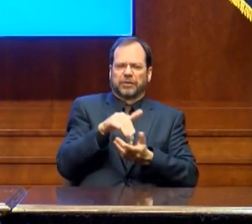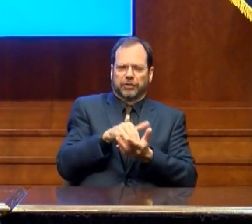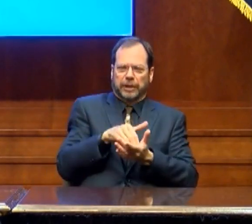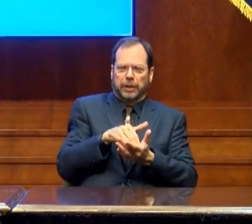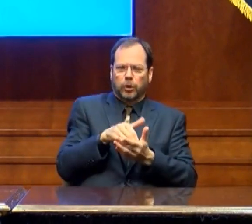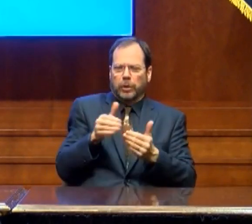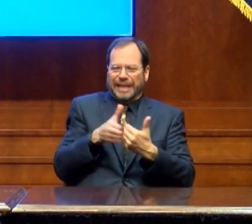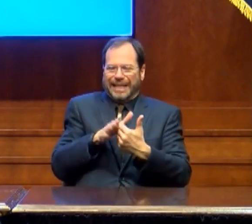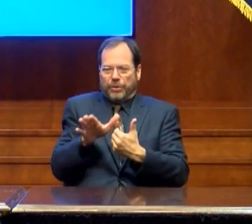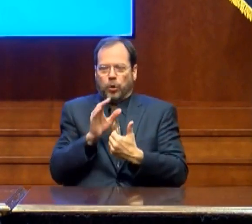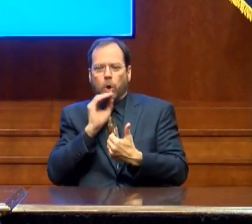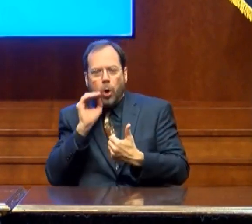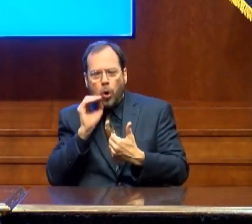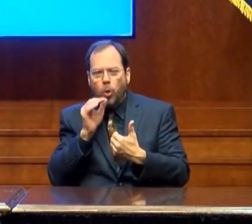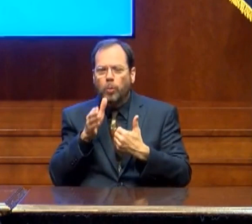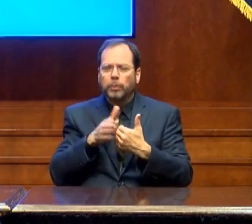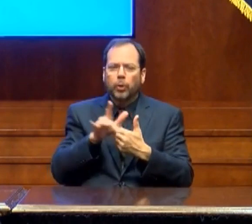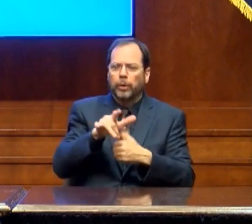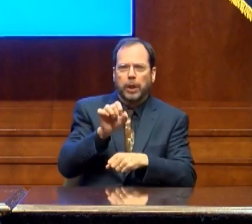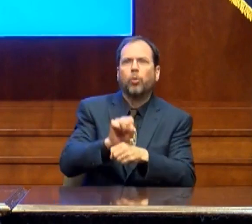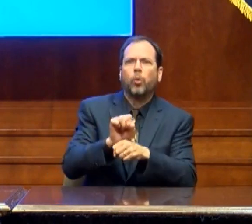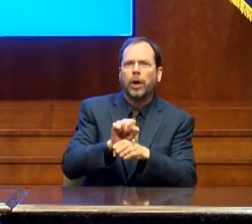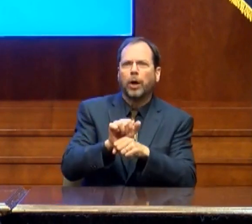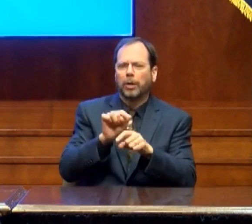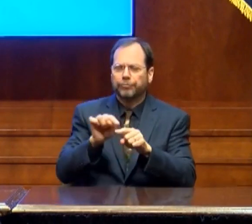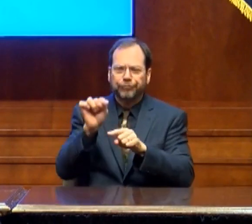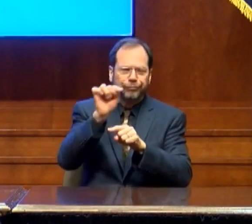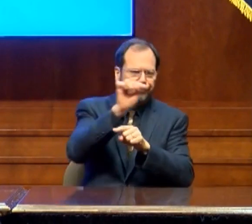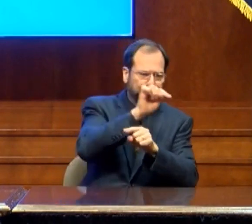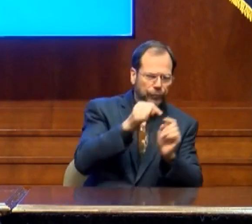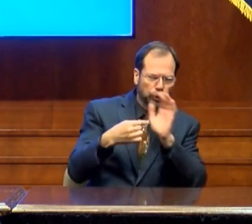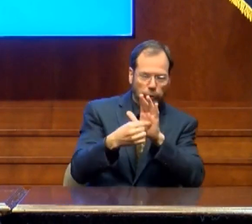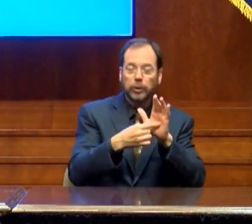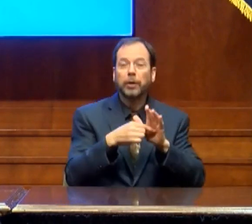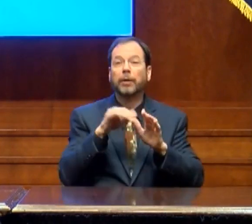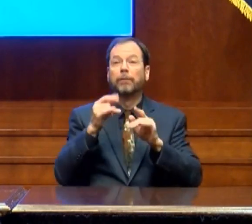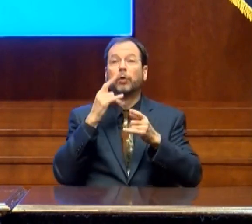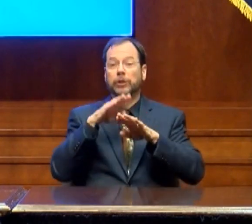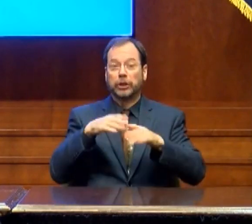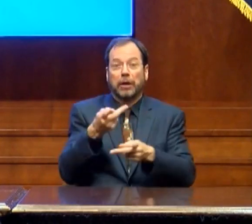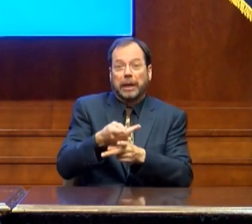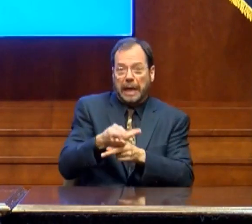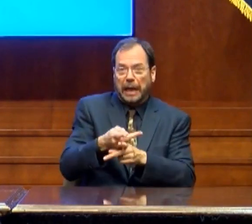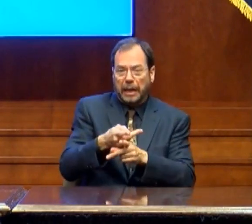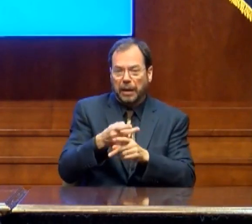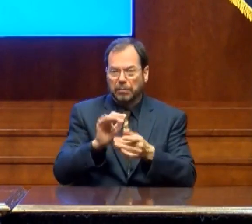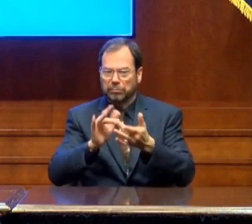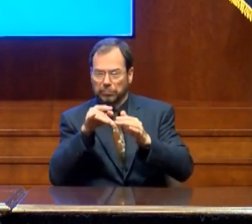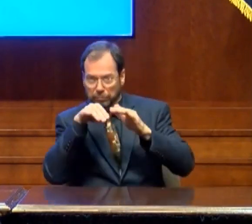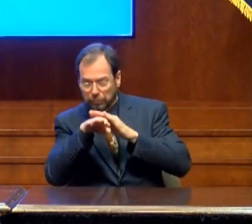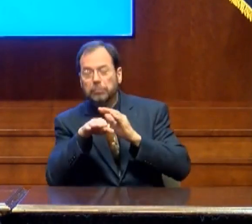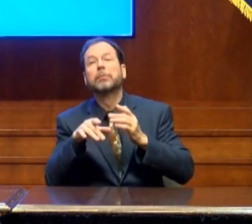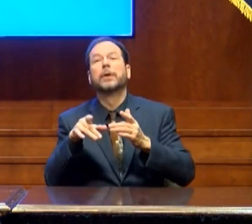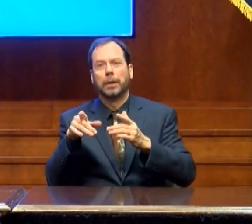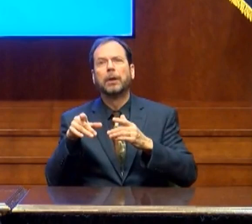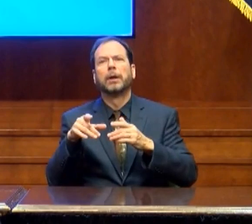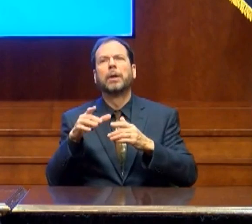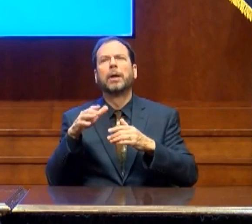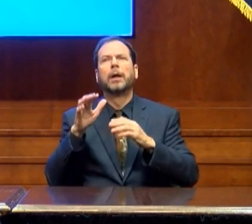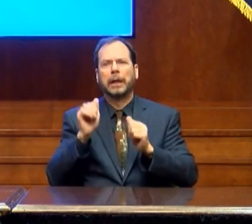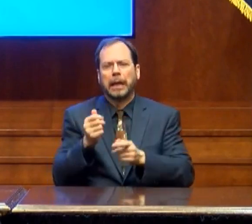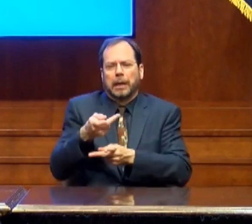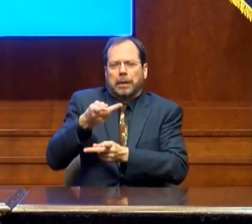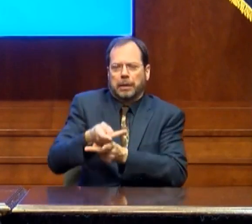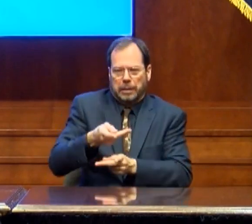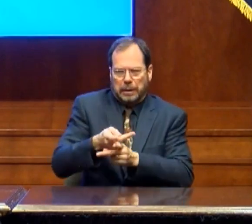workers find a provider close to their home or close to where they work. This frontline child care portal enhances our child